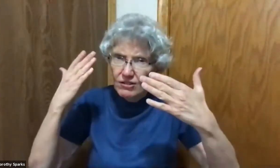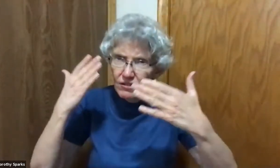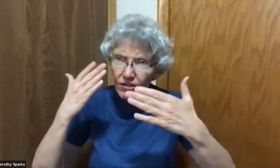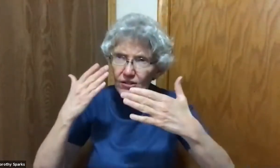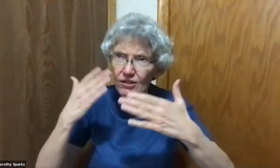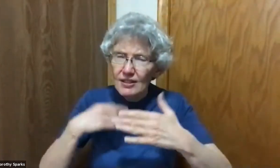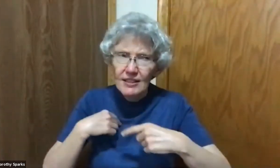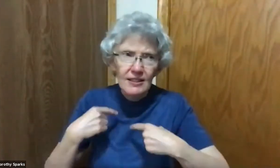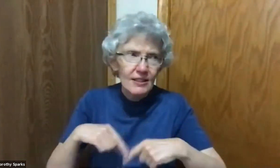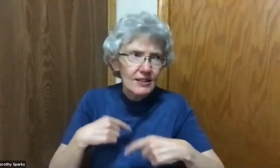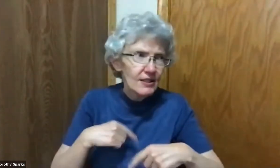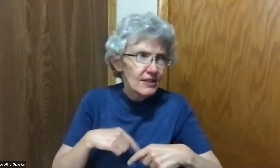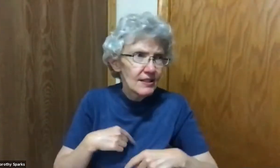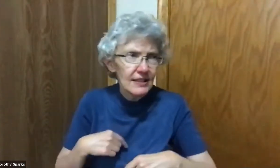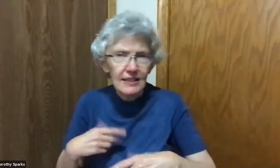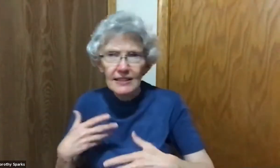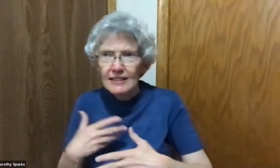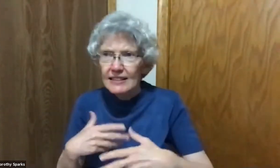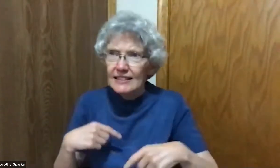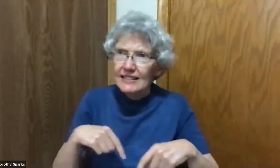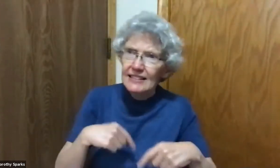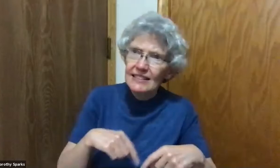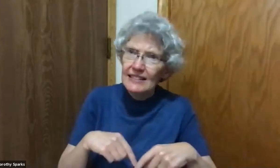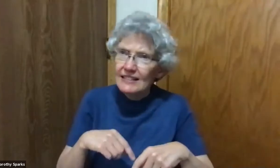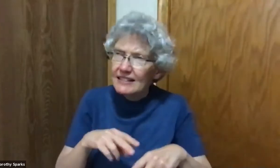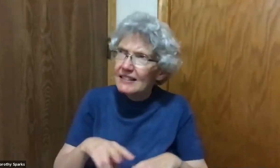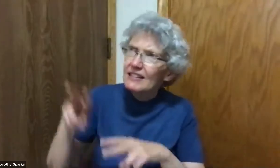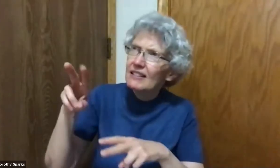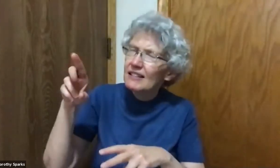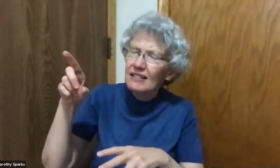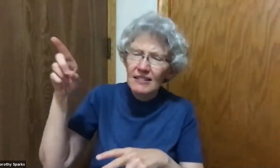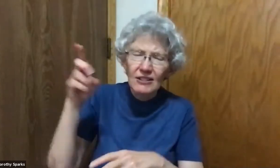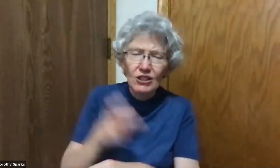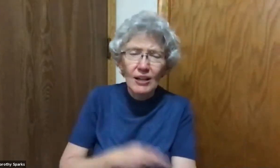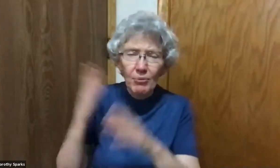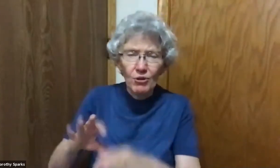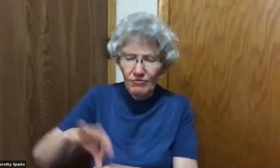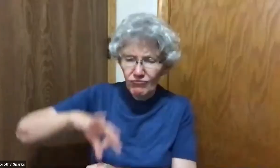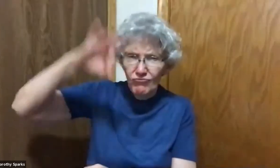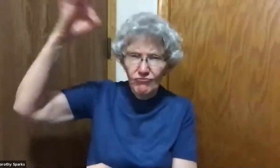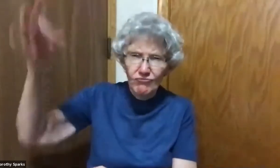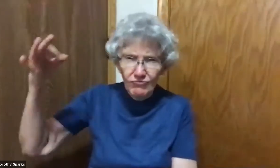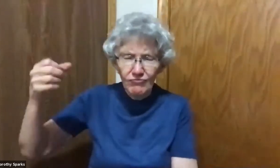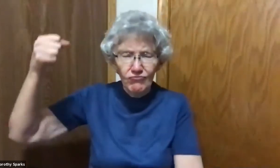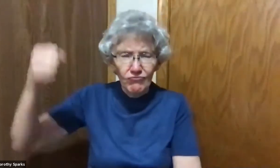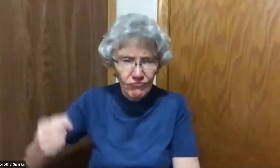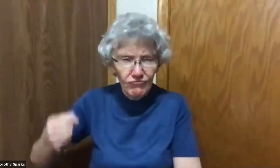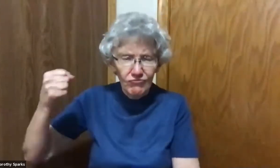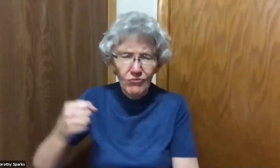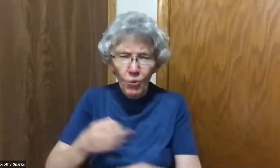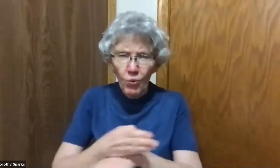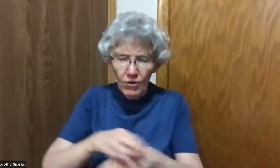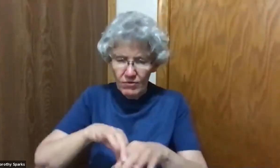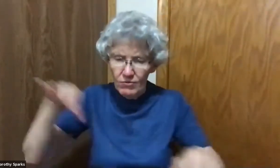Even though I walk through the valley of the shadow and of death, I am